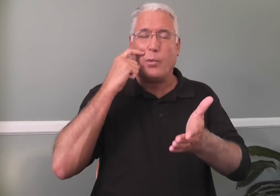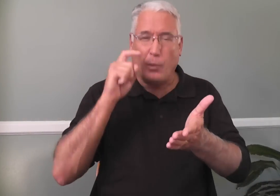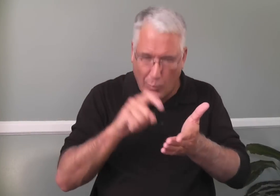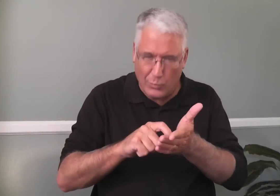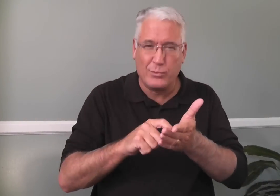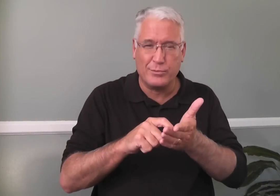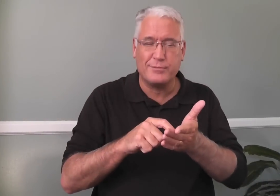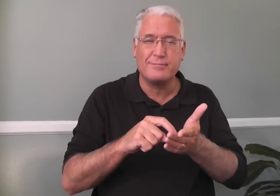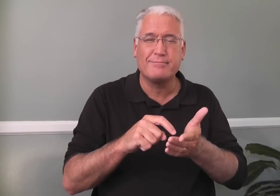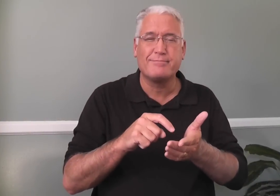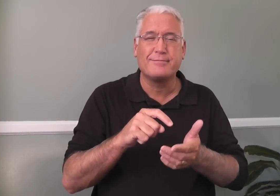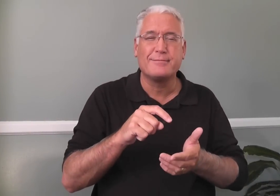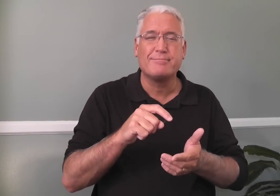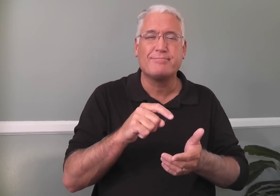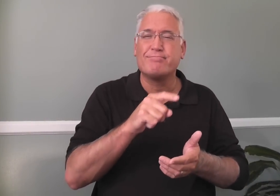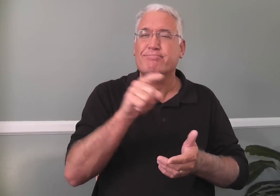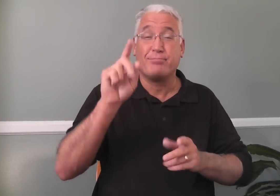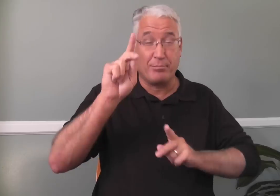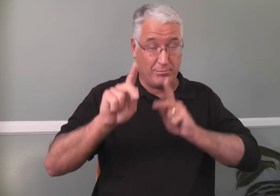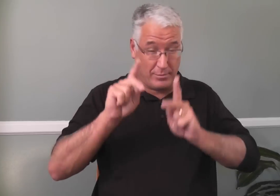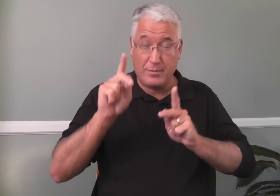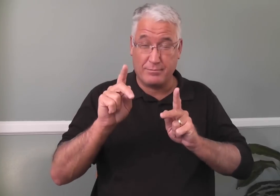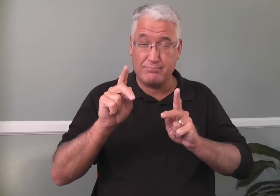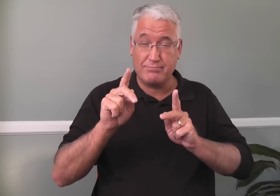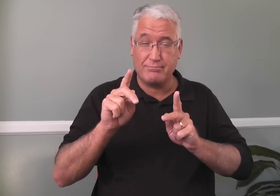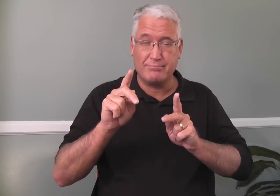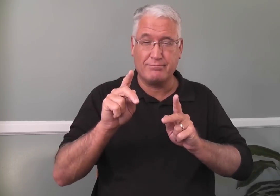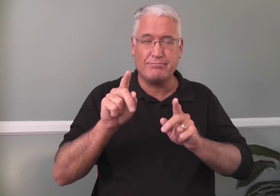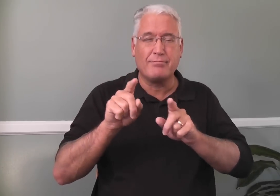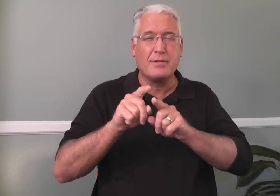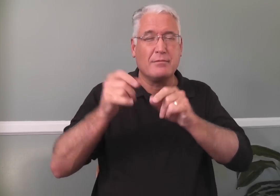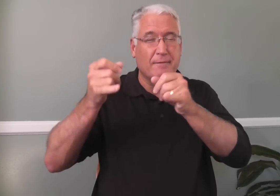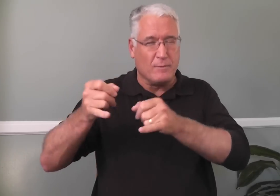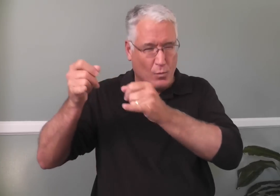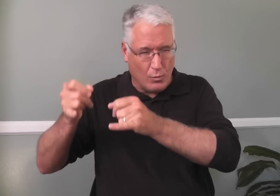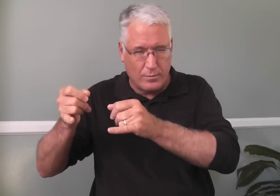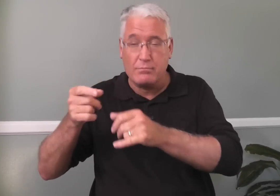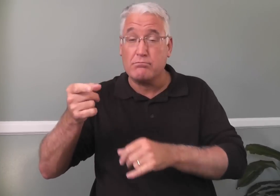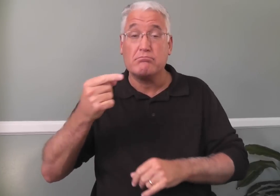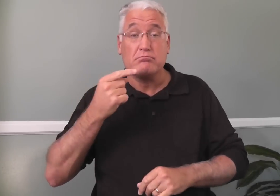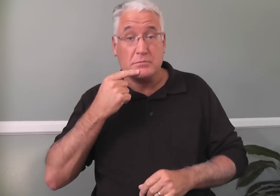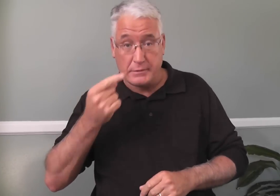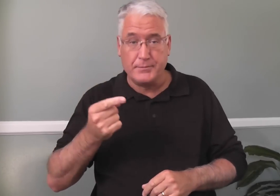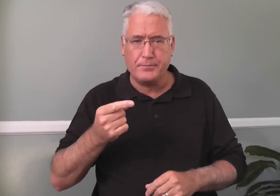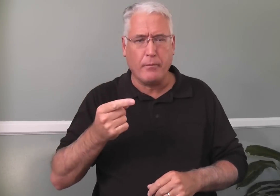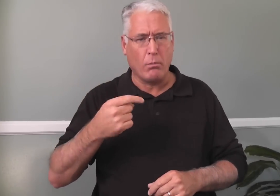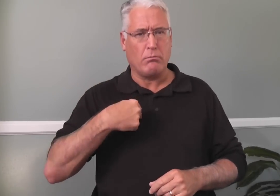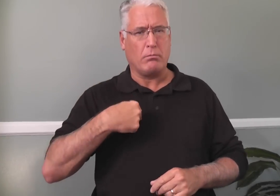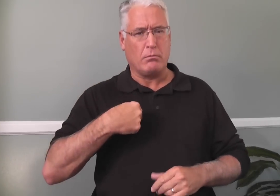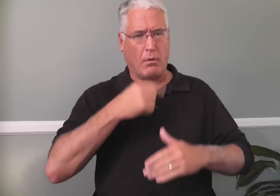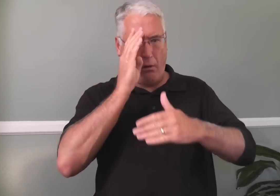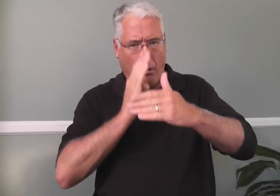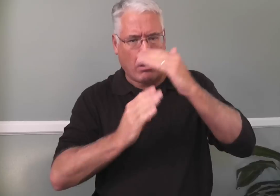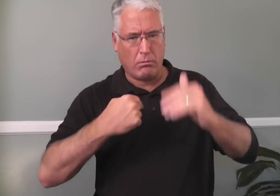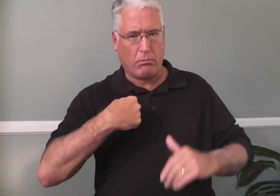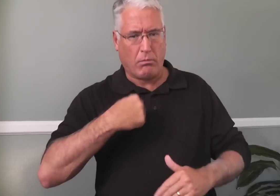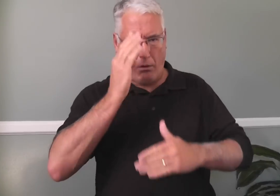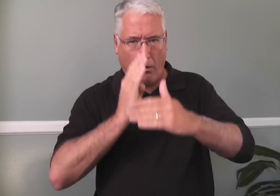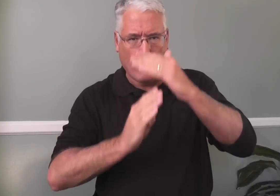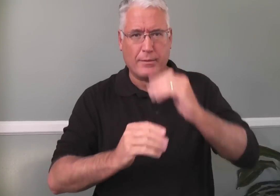I've noticed that there are some people, individuals, that they say, I'm humble,